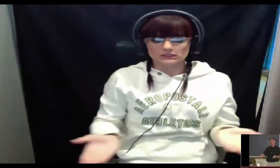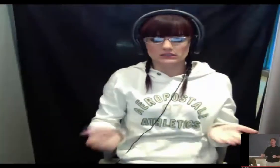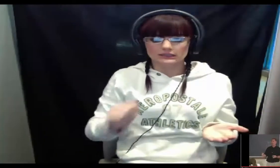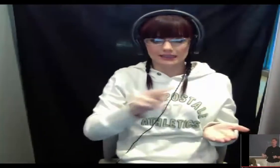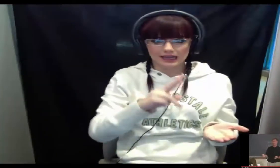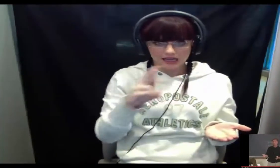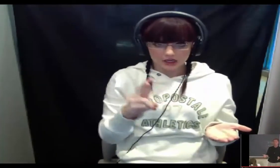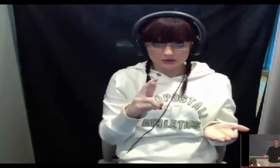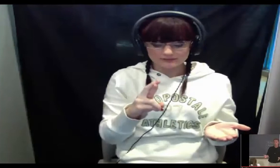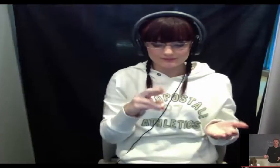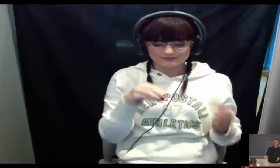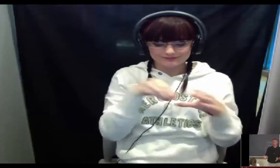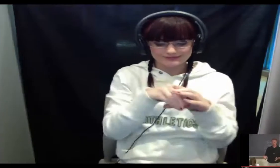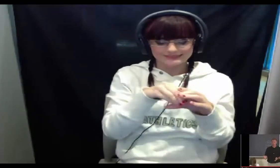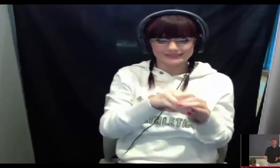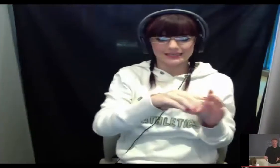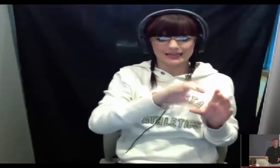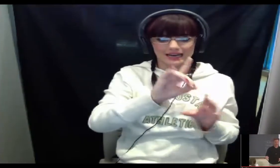is 80 degrees.